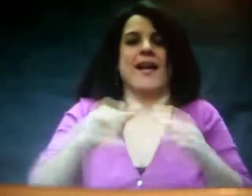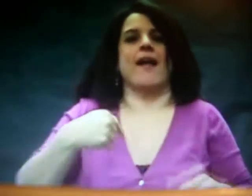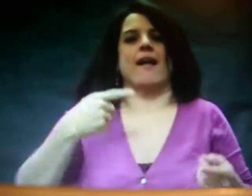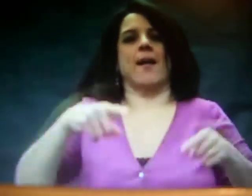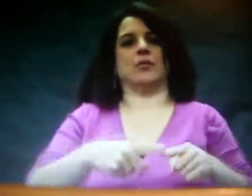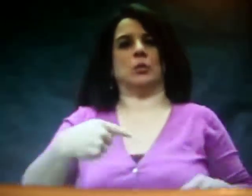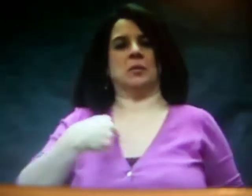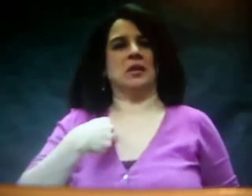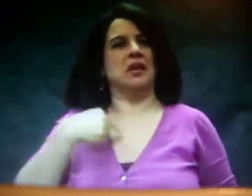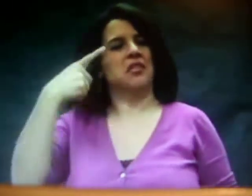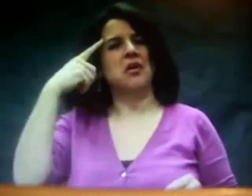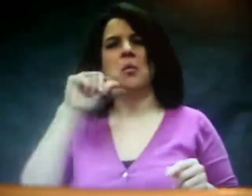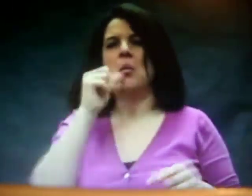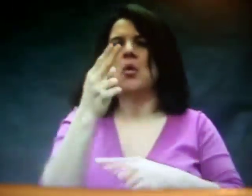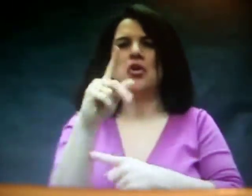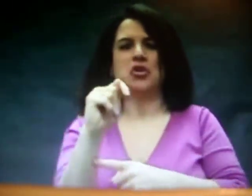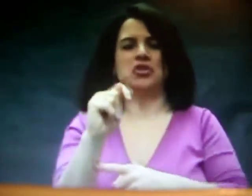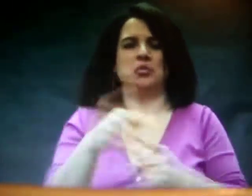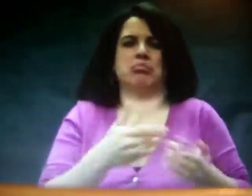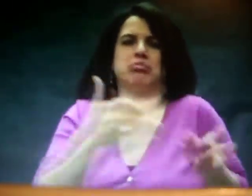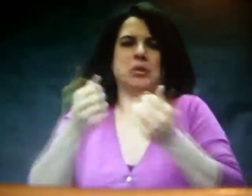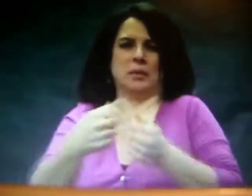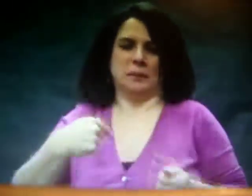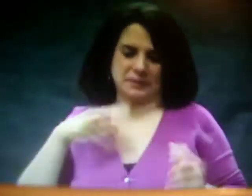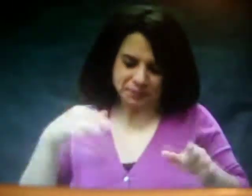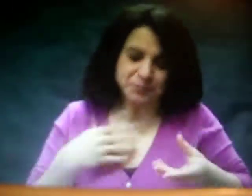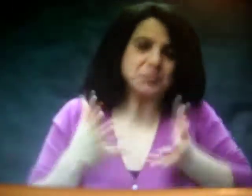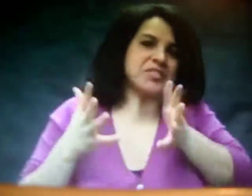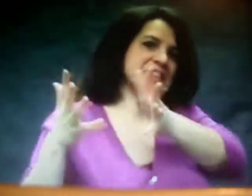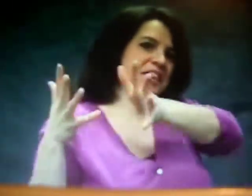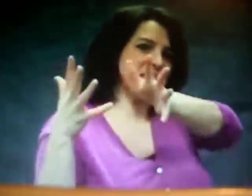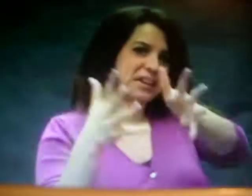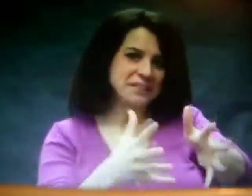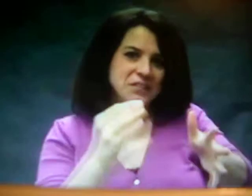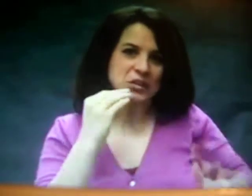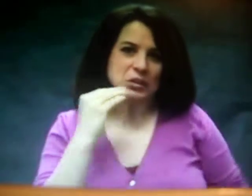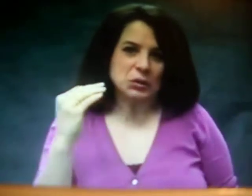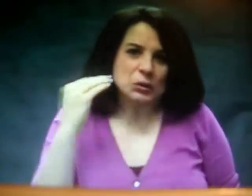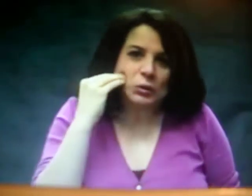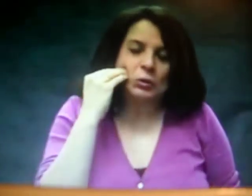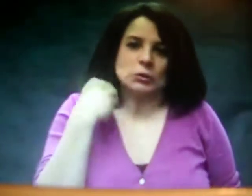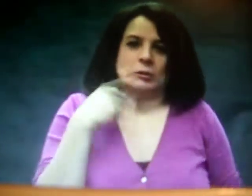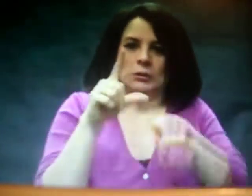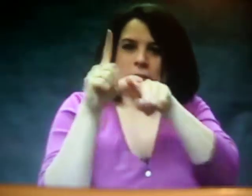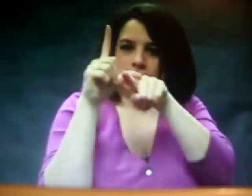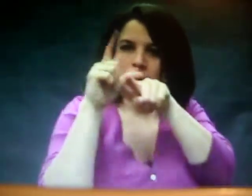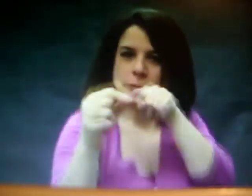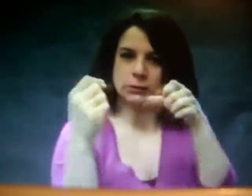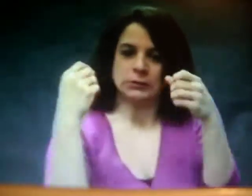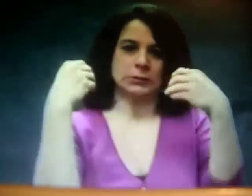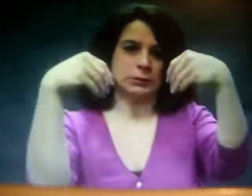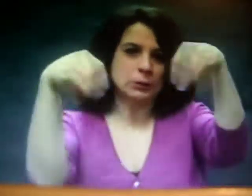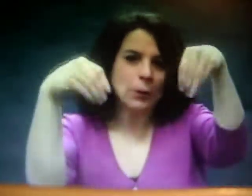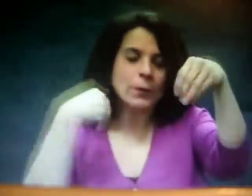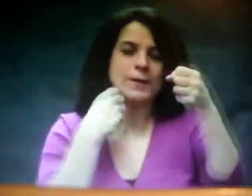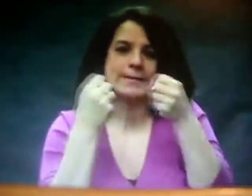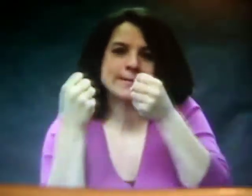Was something really happen and it just out of nowhere and you needed to leave and go to the store? So I left